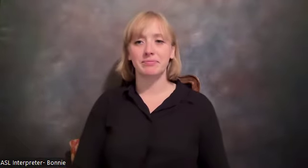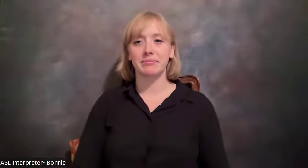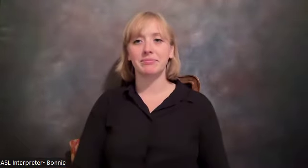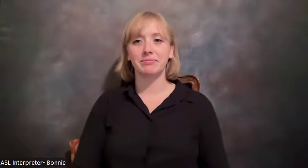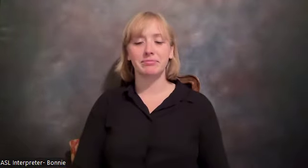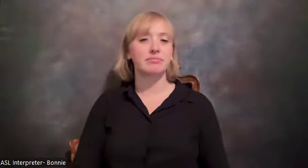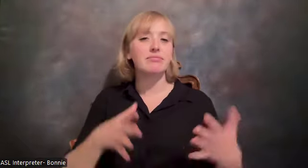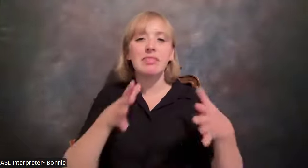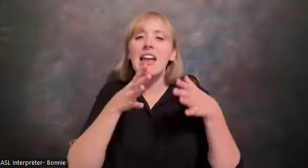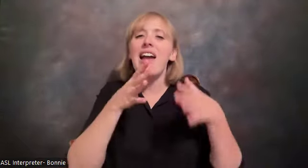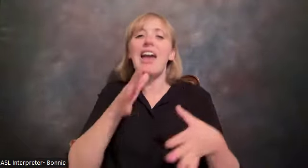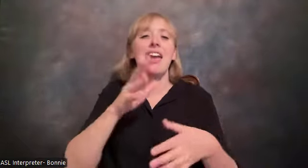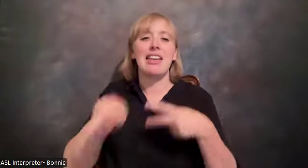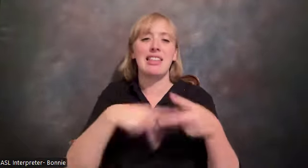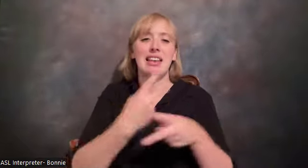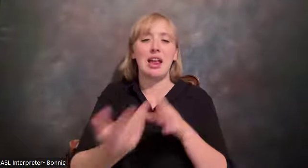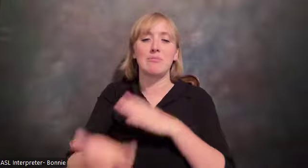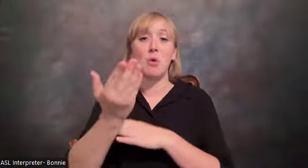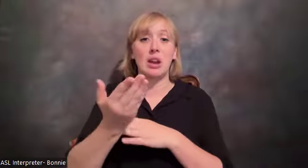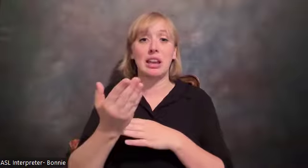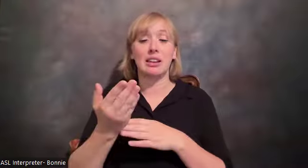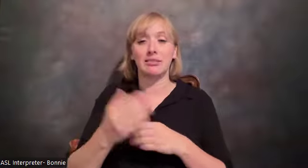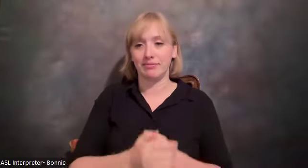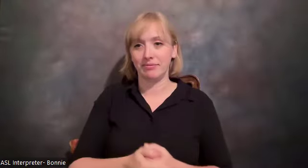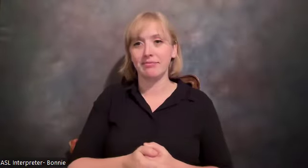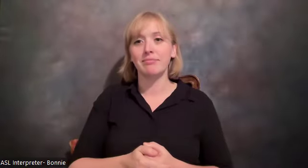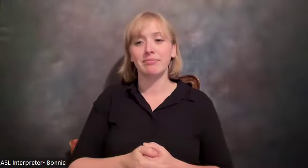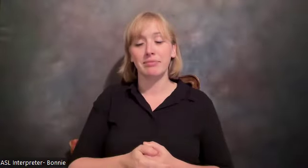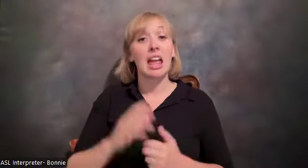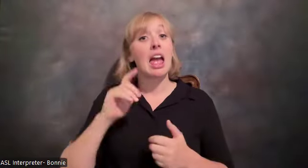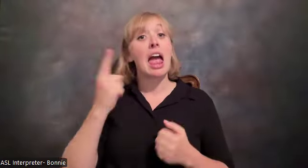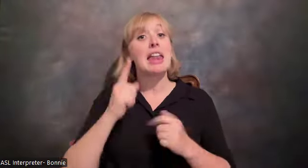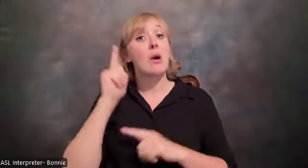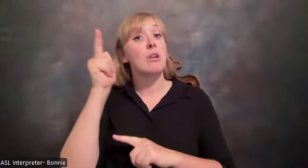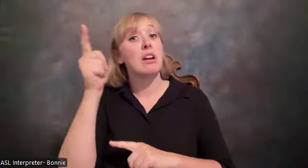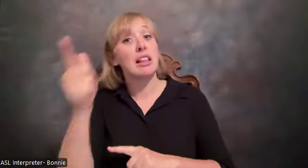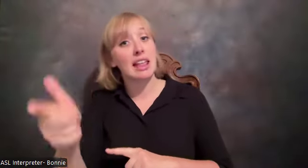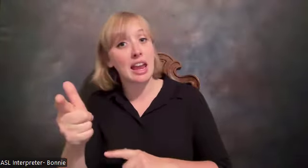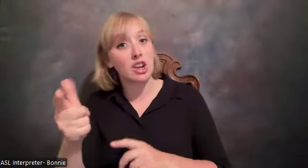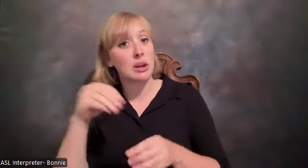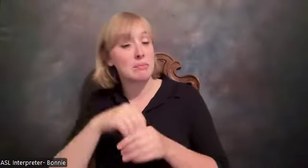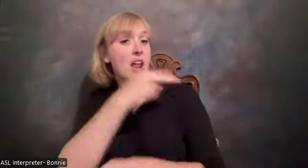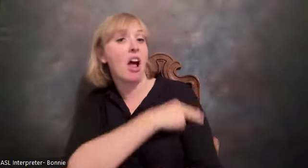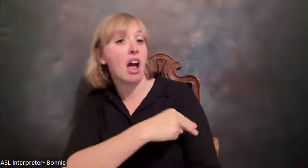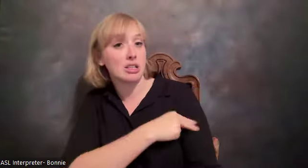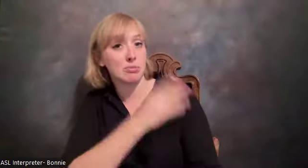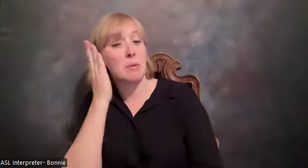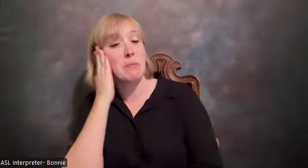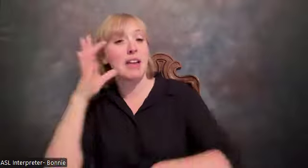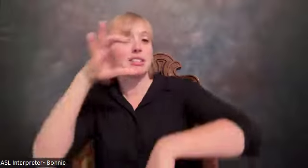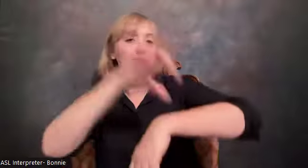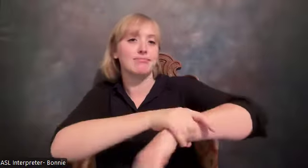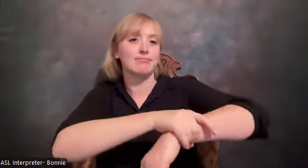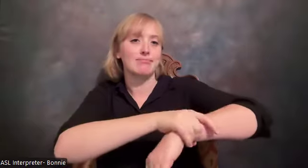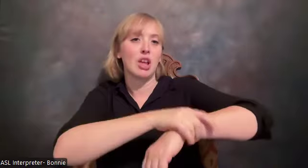I hated mornings like that. Stage 2 of mornings that I hated. About an hour later, I find myself in a hospital bed and I'm handcuffed to